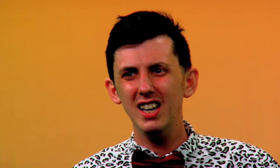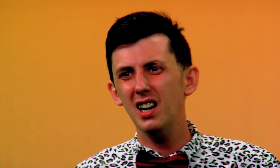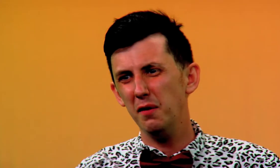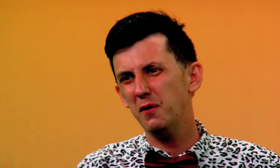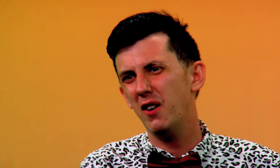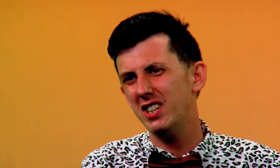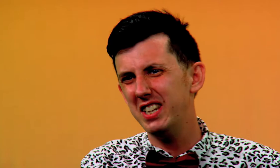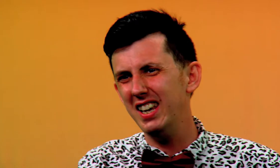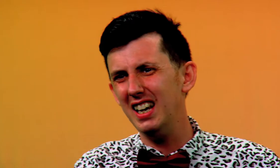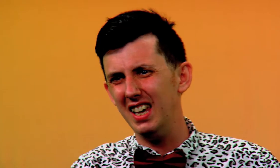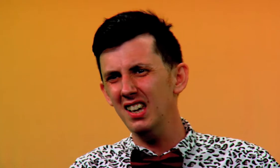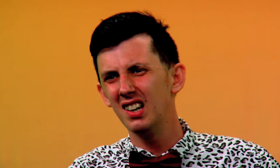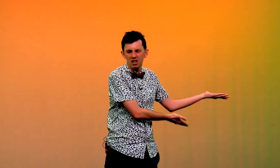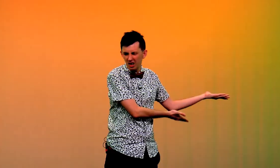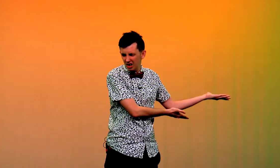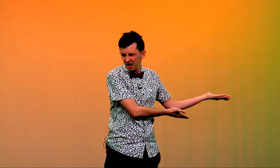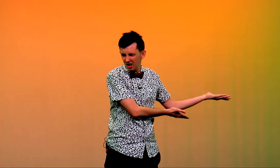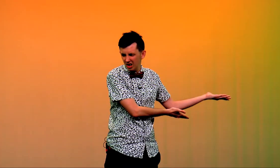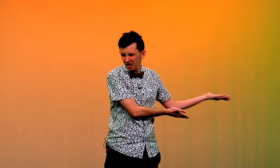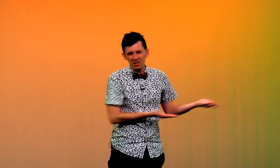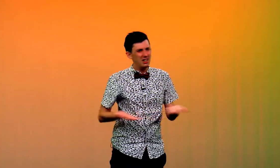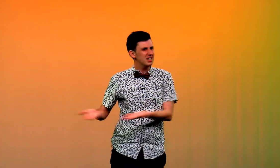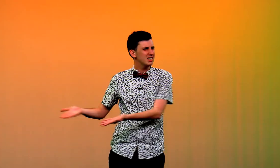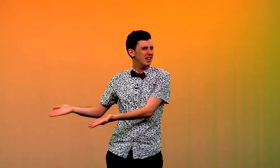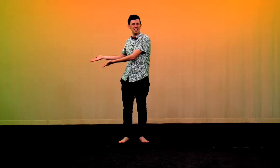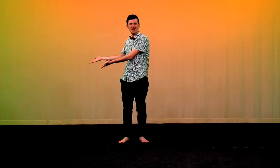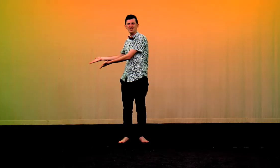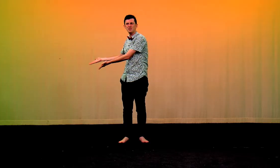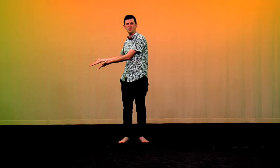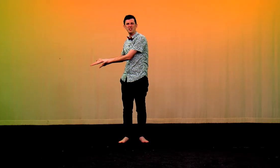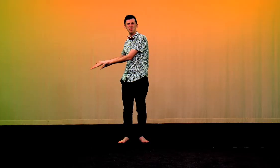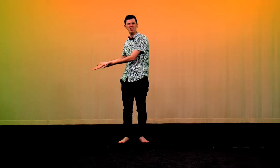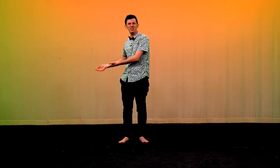loved very dearly. But on the other side, he had his friend Monkey.